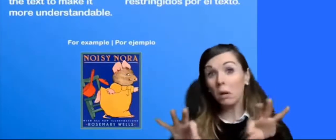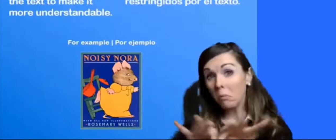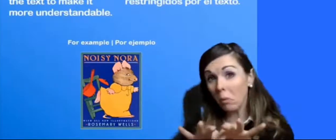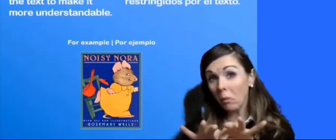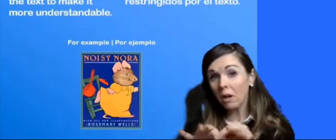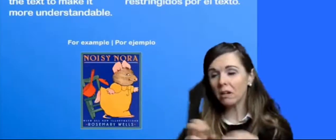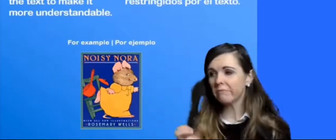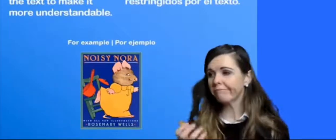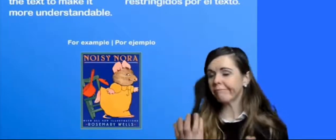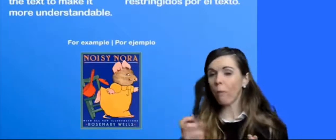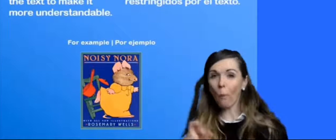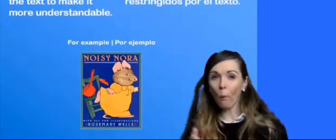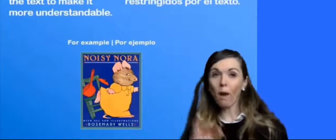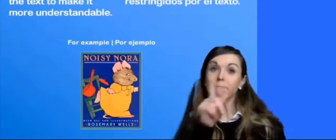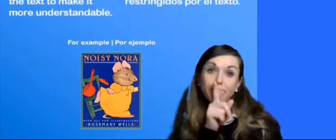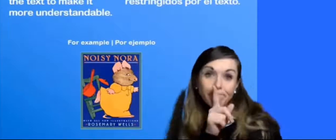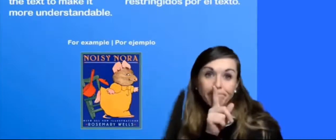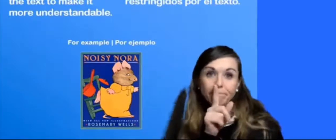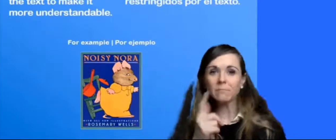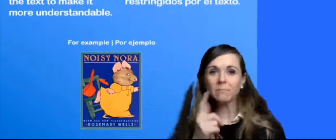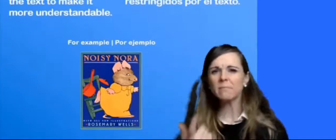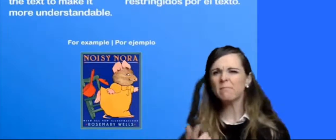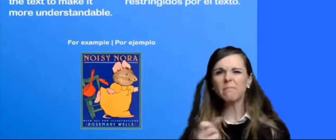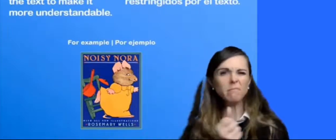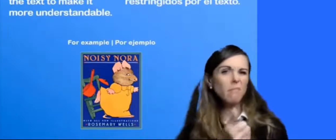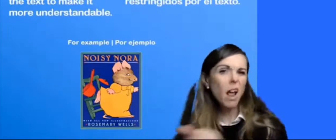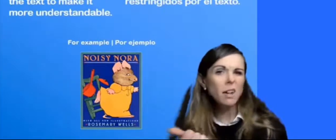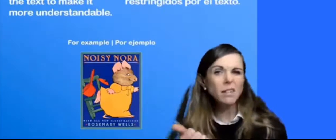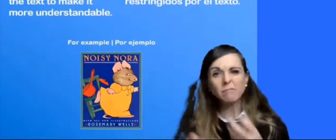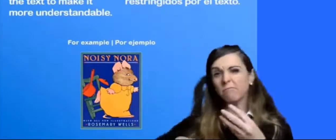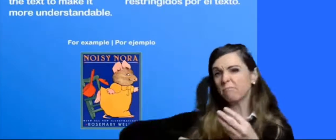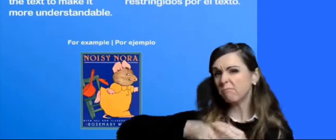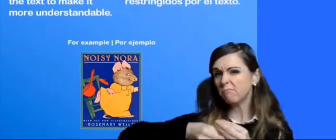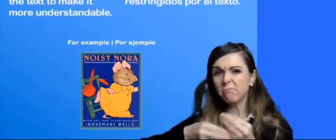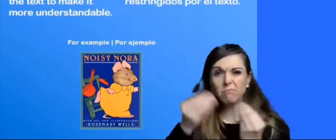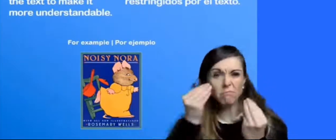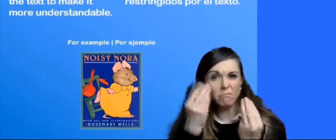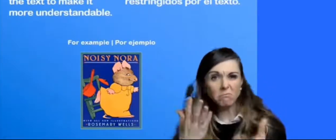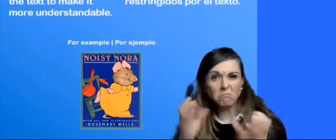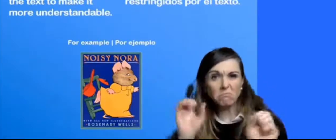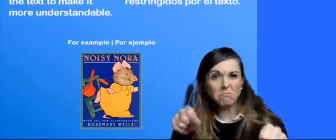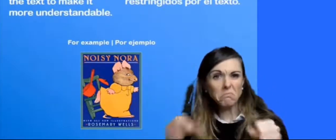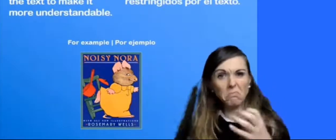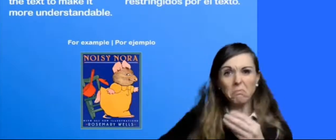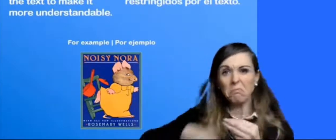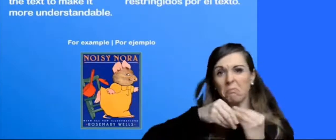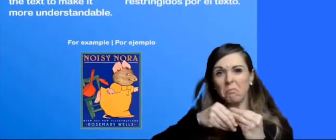information. Whatever you feel might be helpful or important to mention.